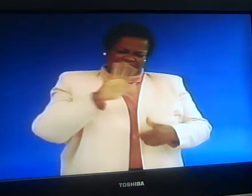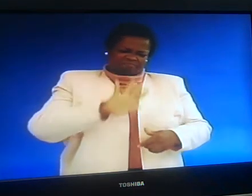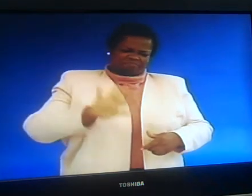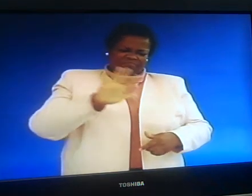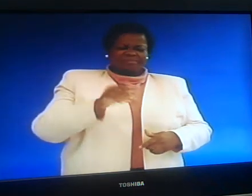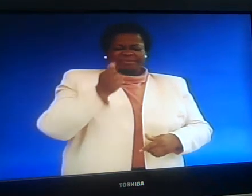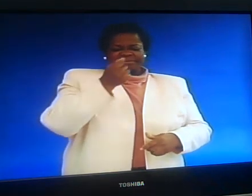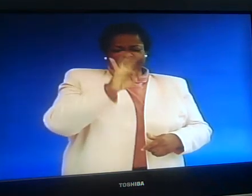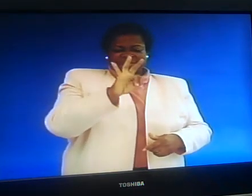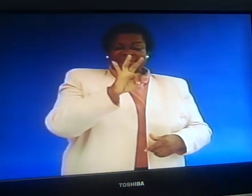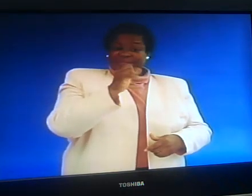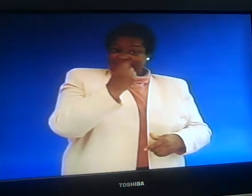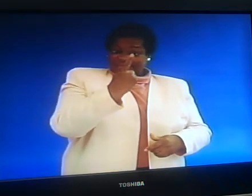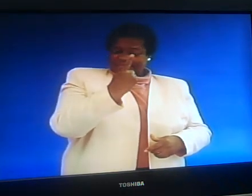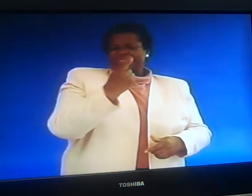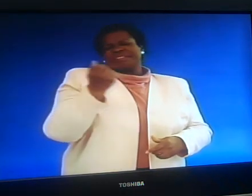ASL language.